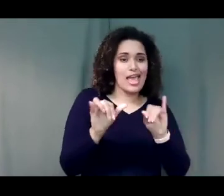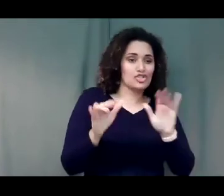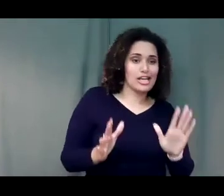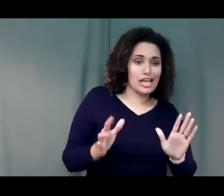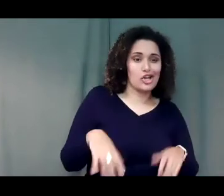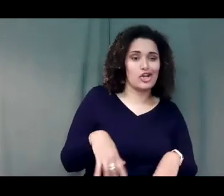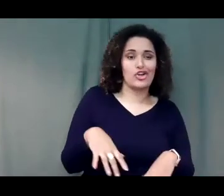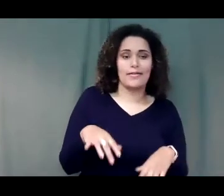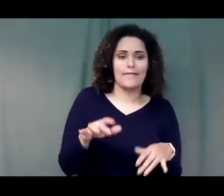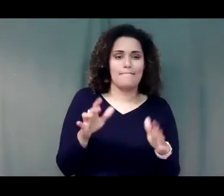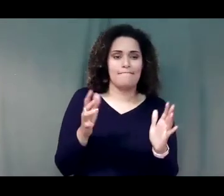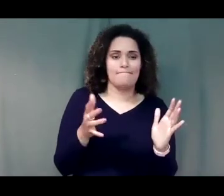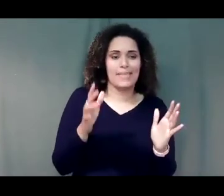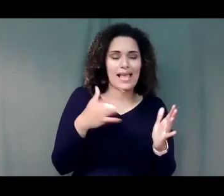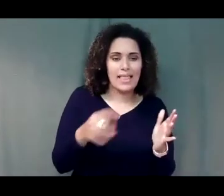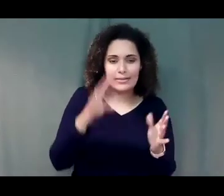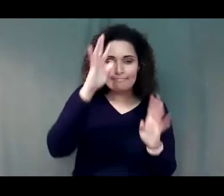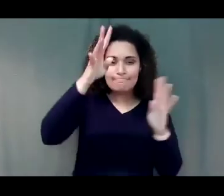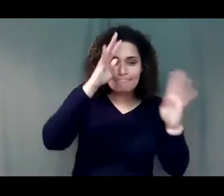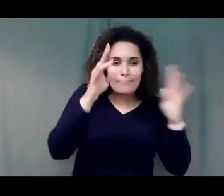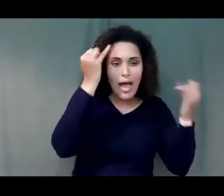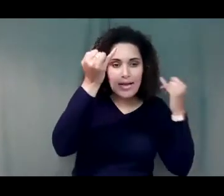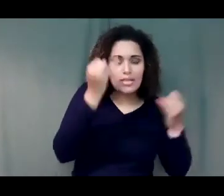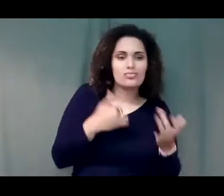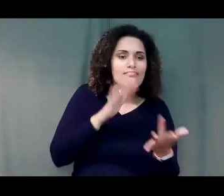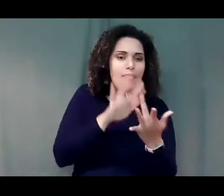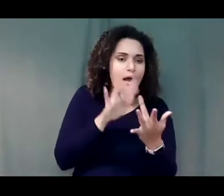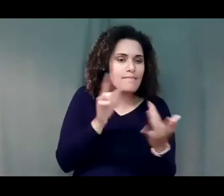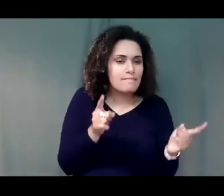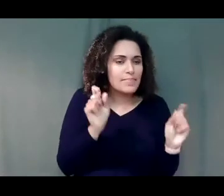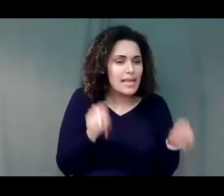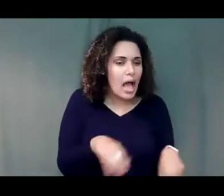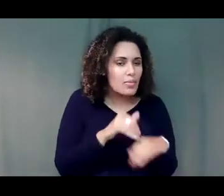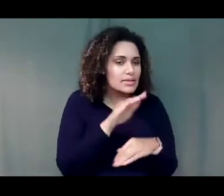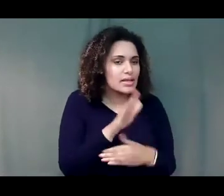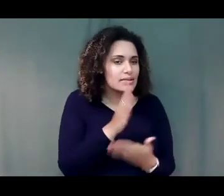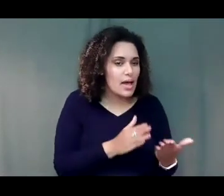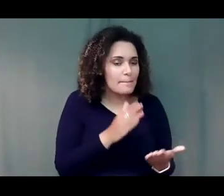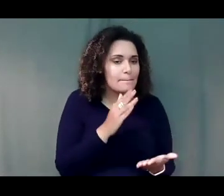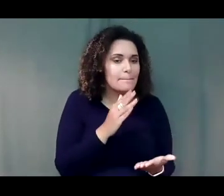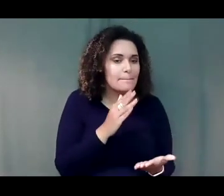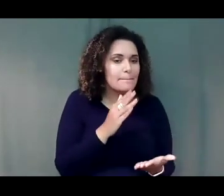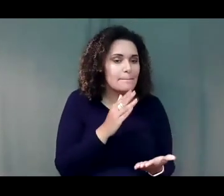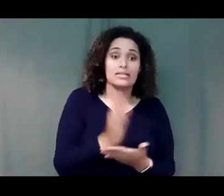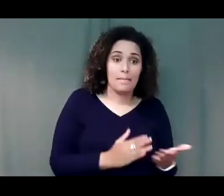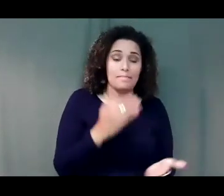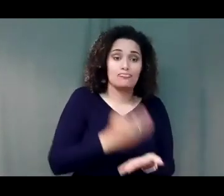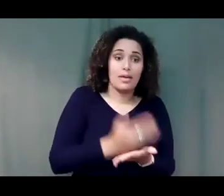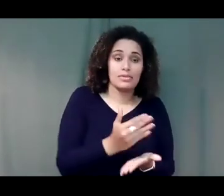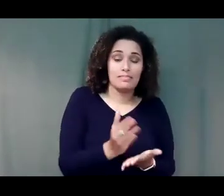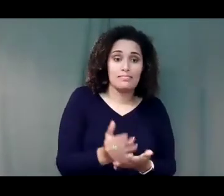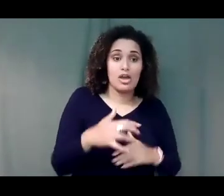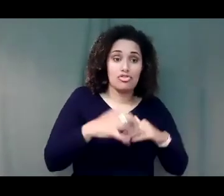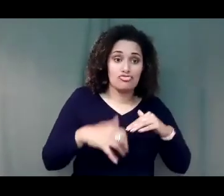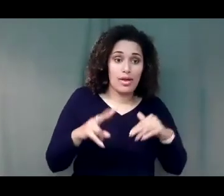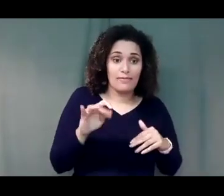ideas. Type person. So we reached out to him and said, hey, could we send you some chopped up grapevines?